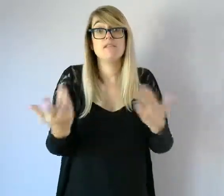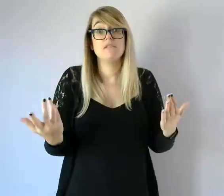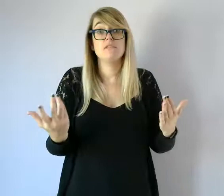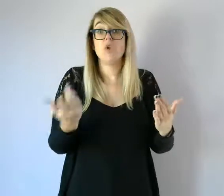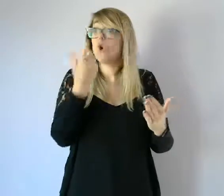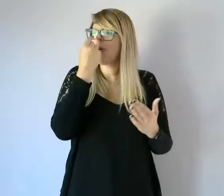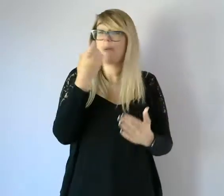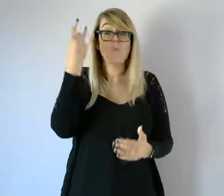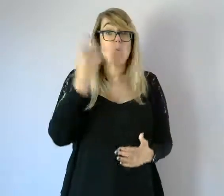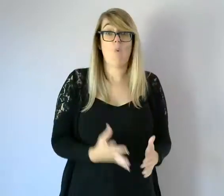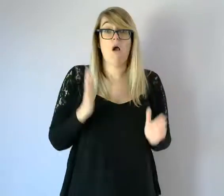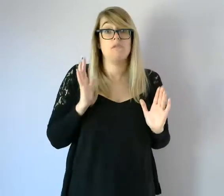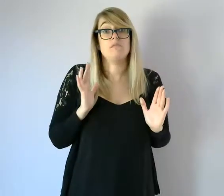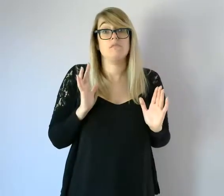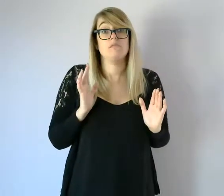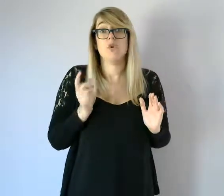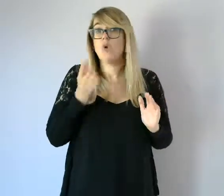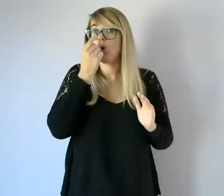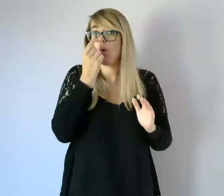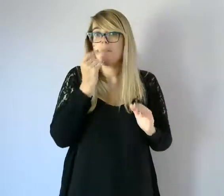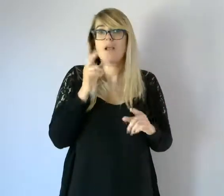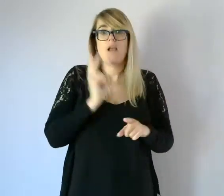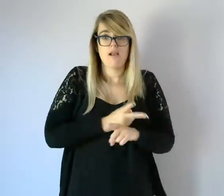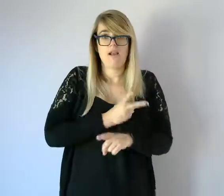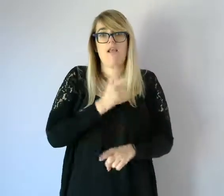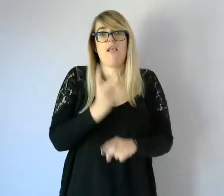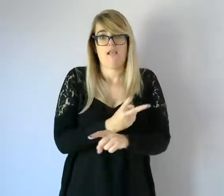single incident or pervasive, repetitive.